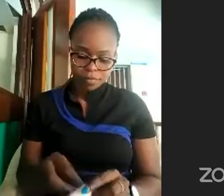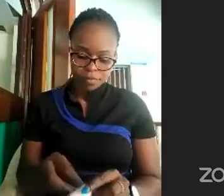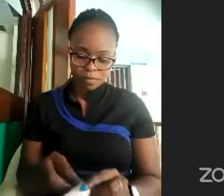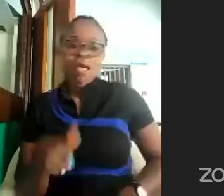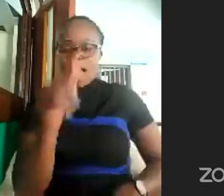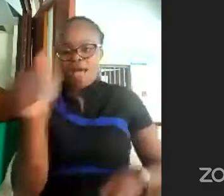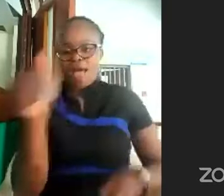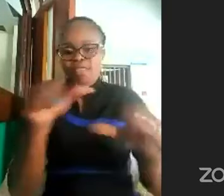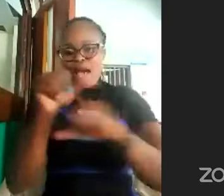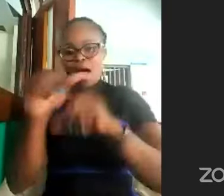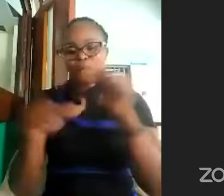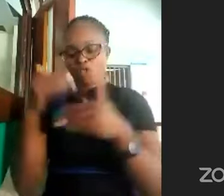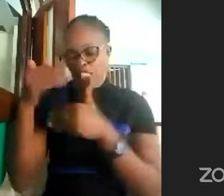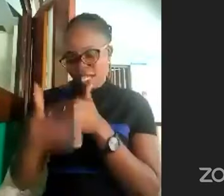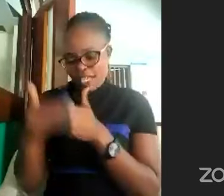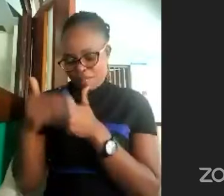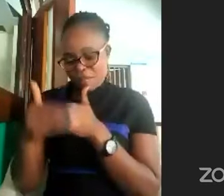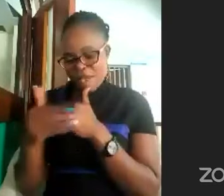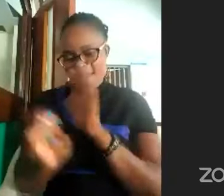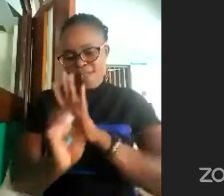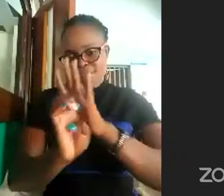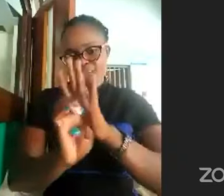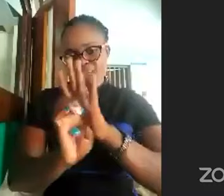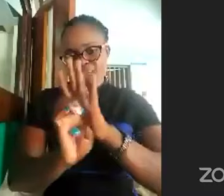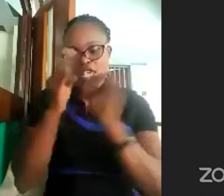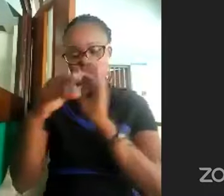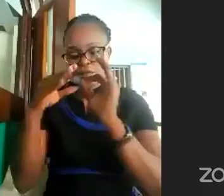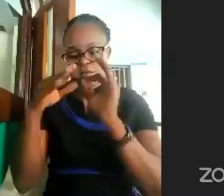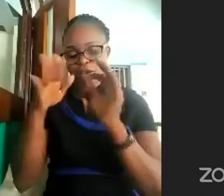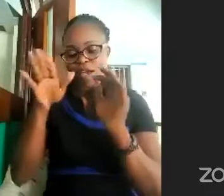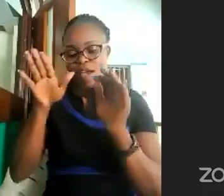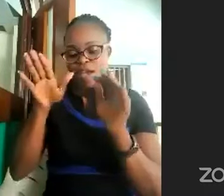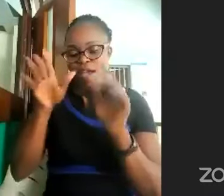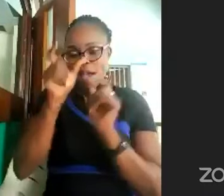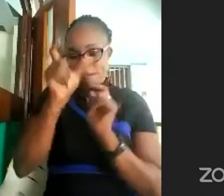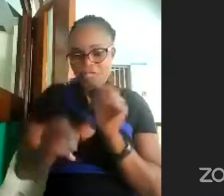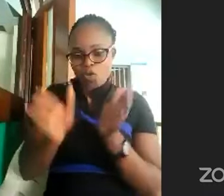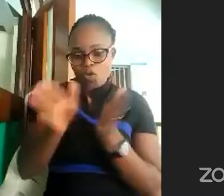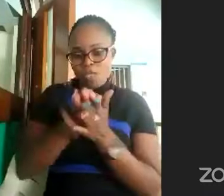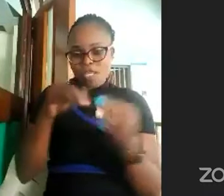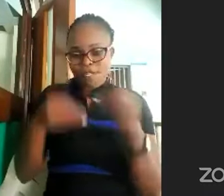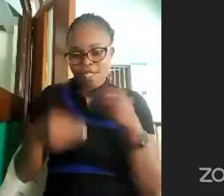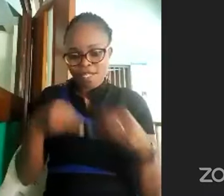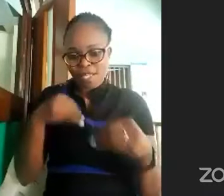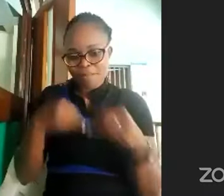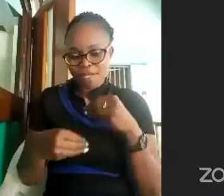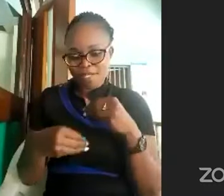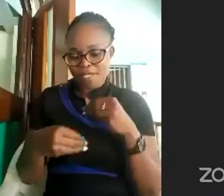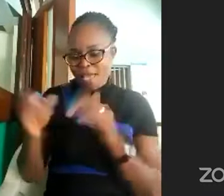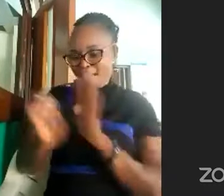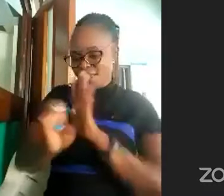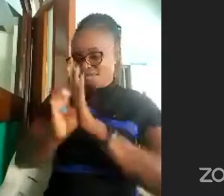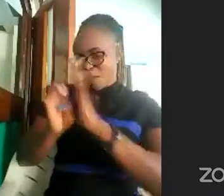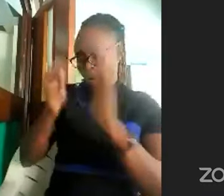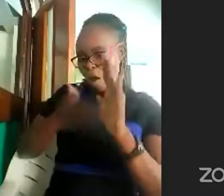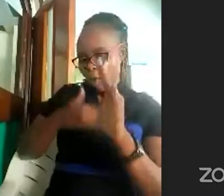For example, if a disabled, like the where I live now, we have a woman who is